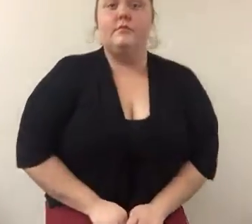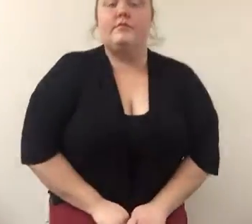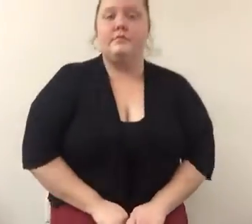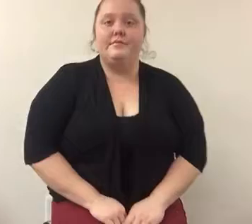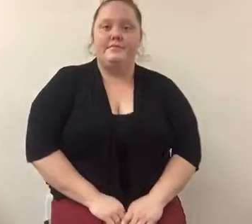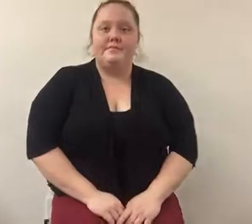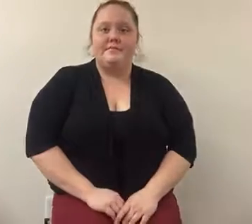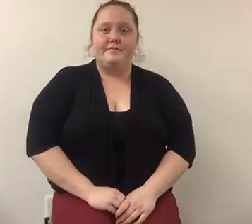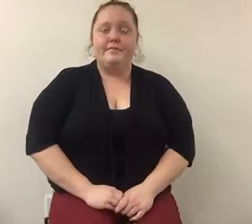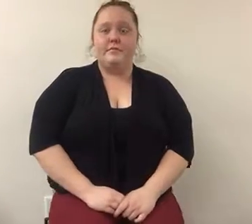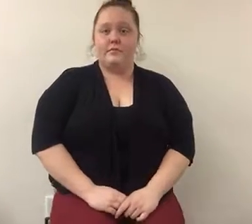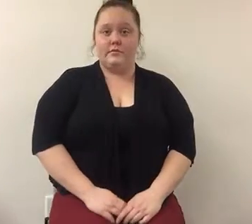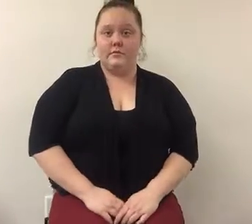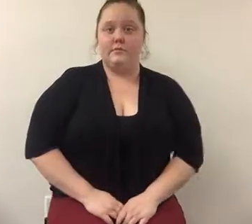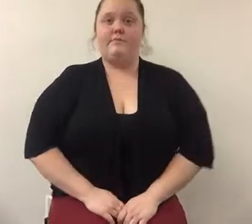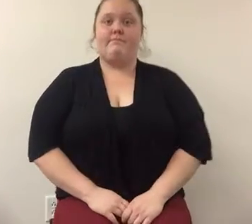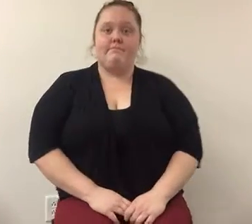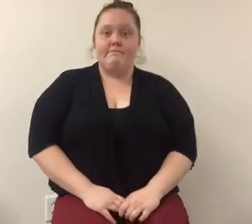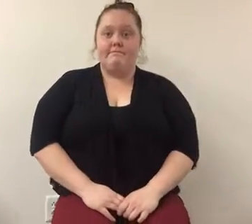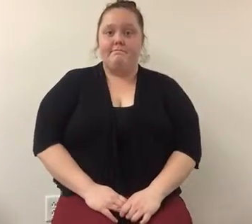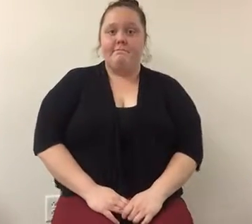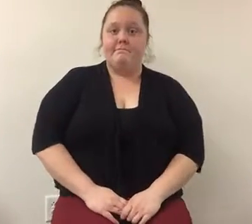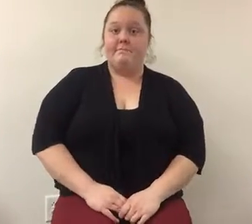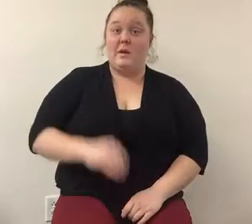The day we do the patient's surgery,